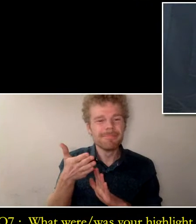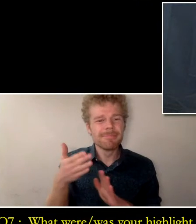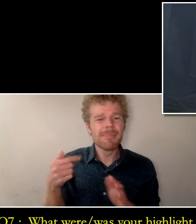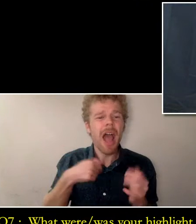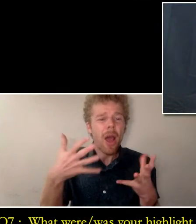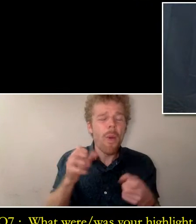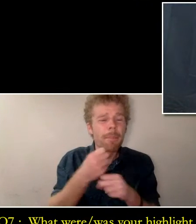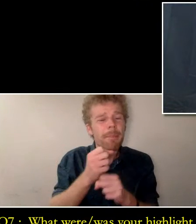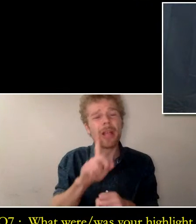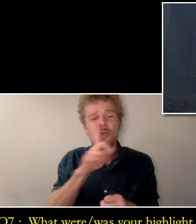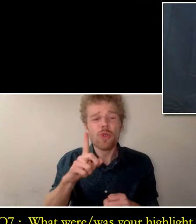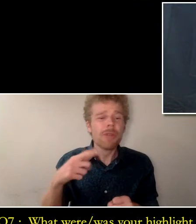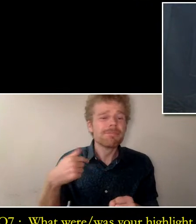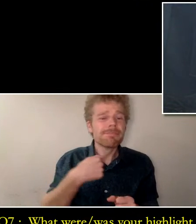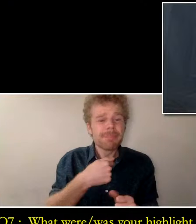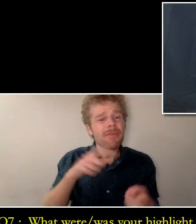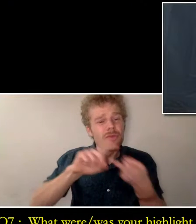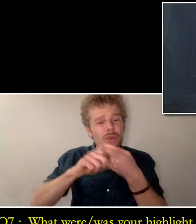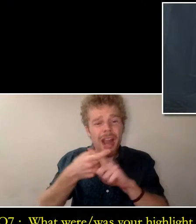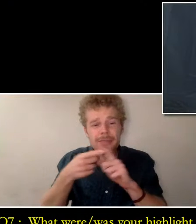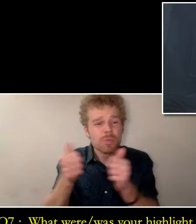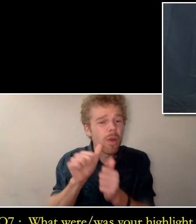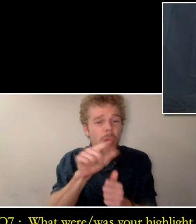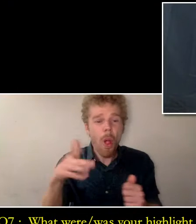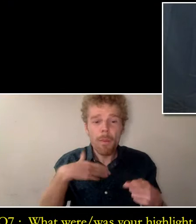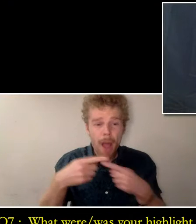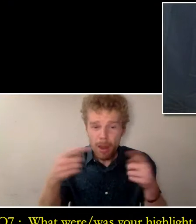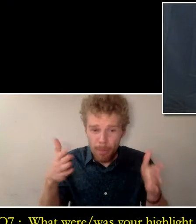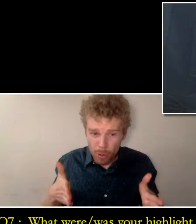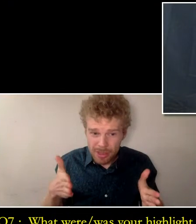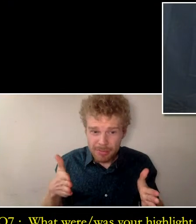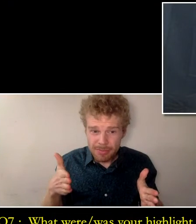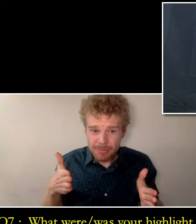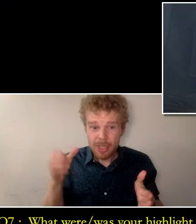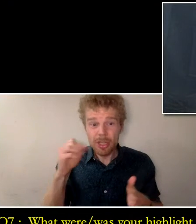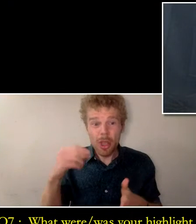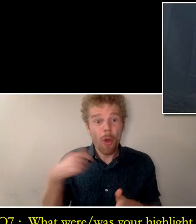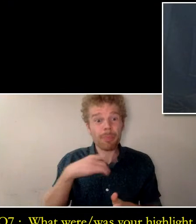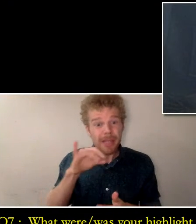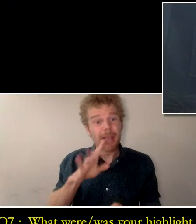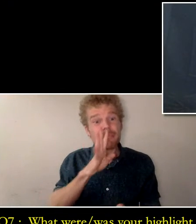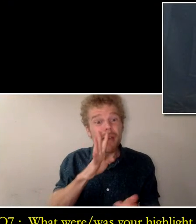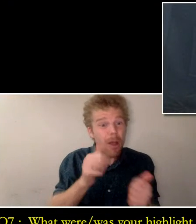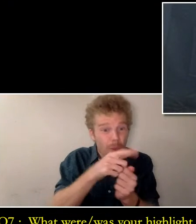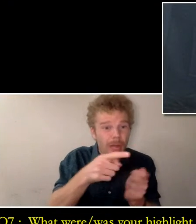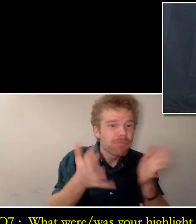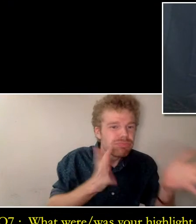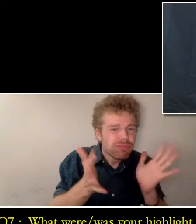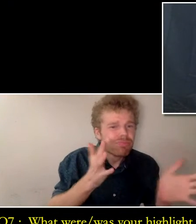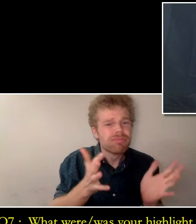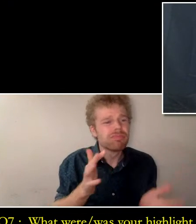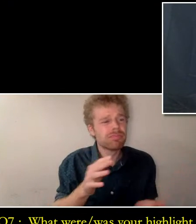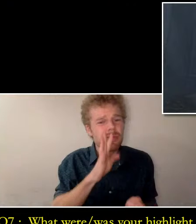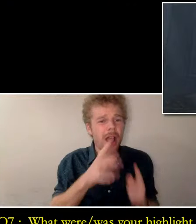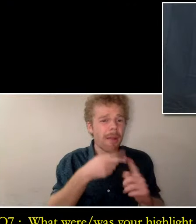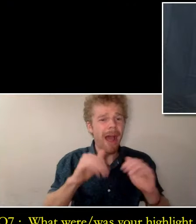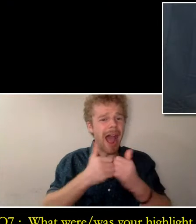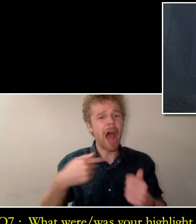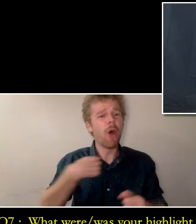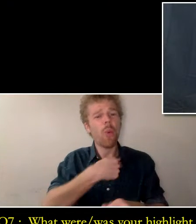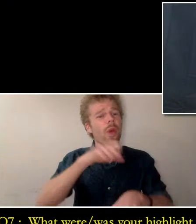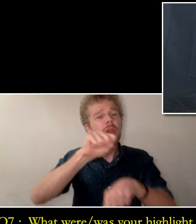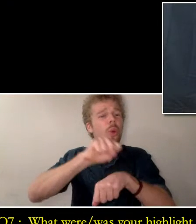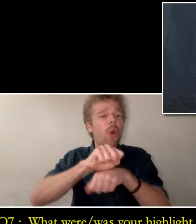ahead. Well, one of the best memories I have is that I wanted to make sure that I was